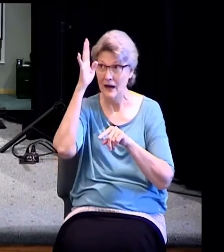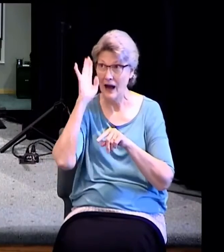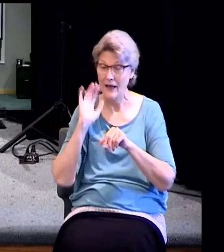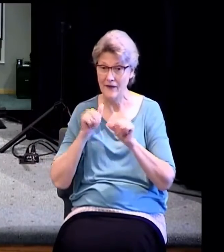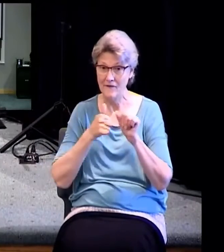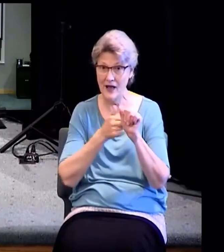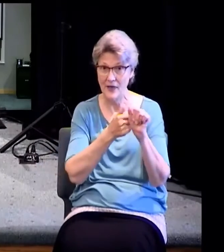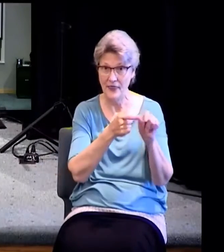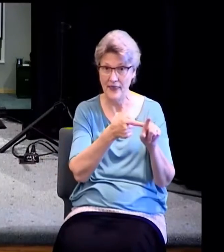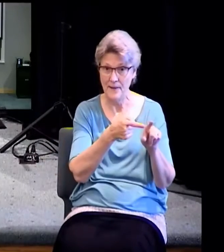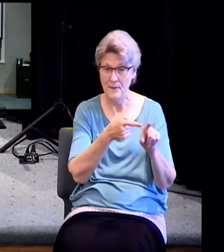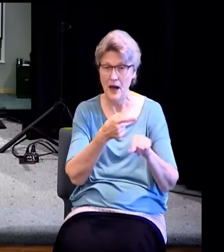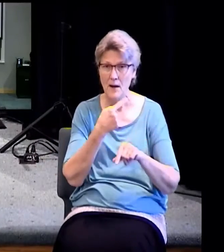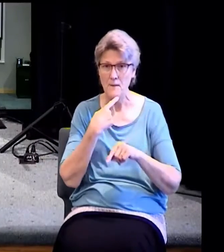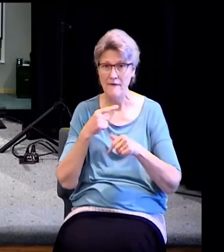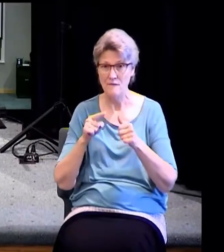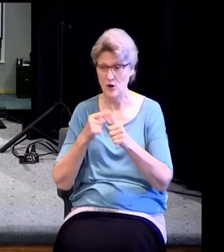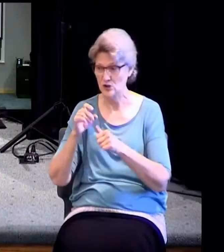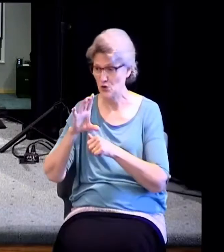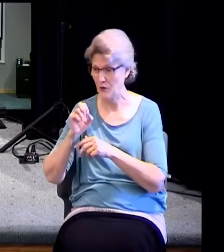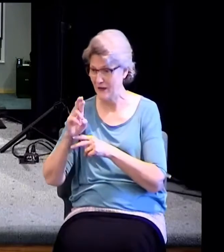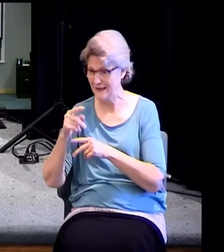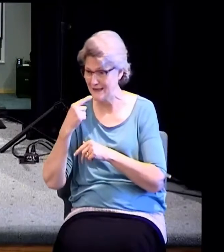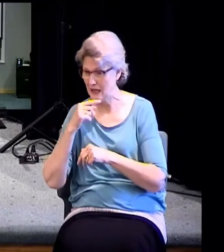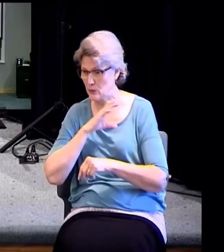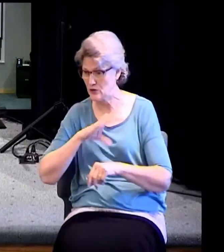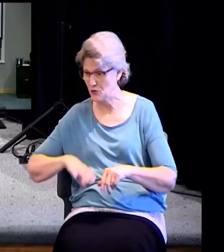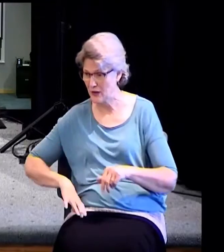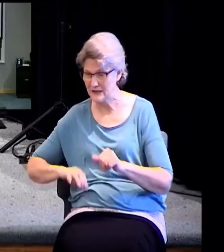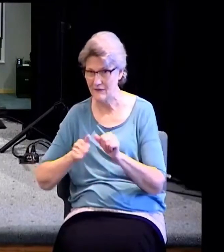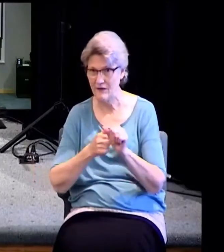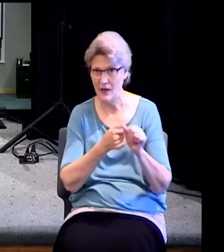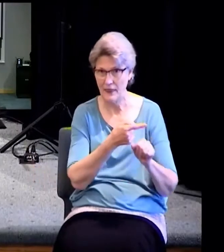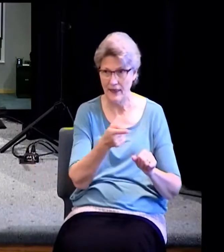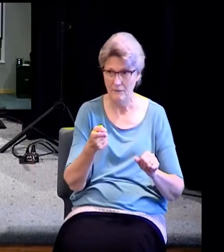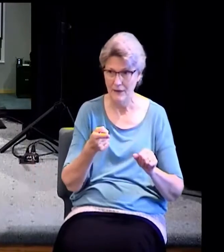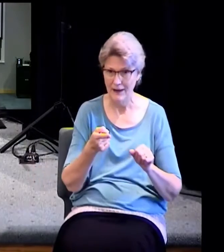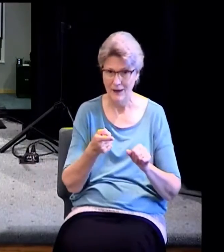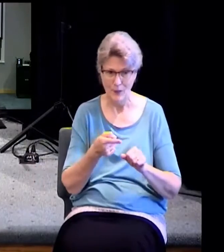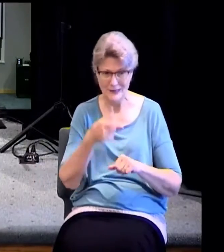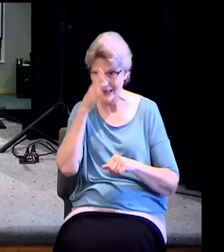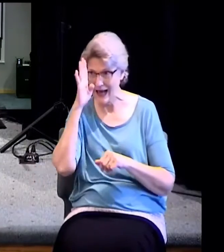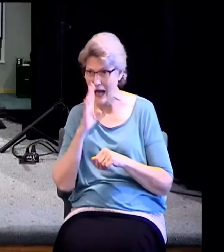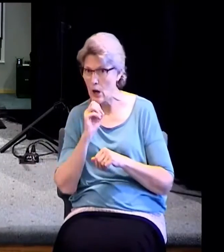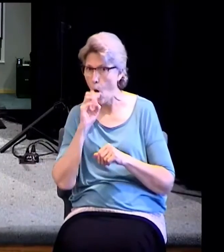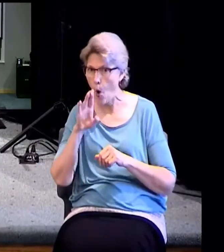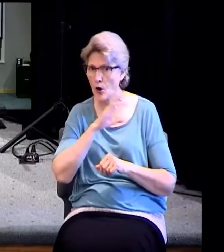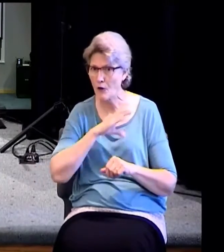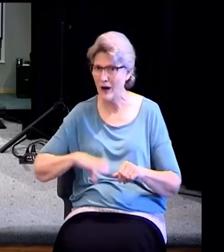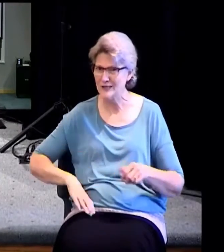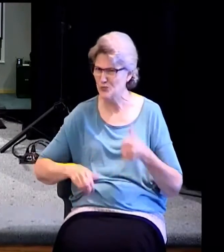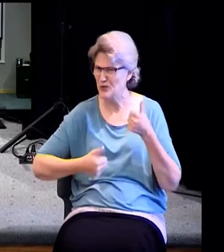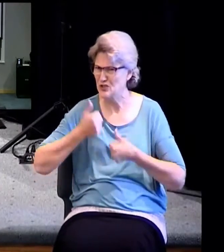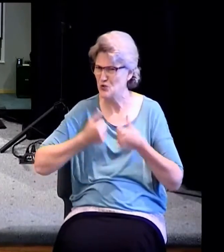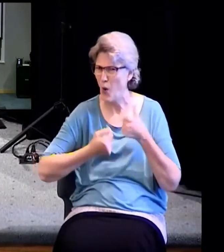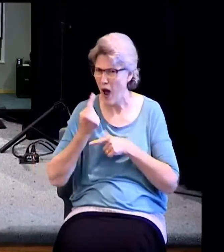that followed them, but the 1 Corinthians says it was Christ. The answer is, was it God or was it Christ? The answer is